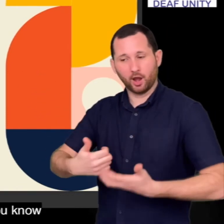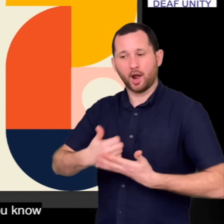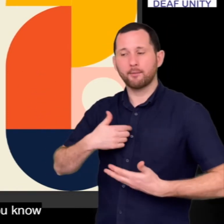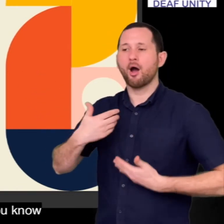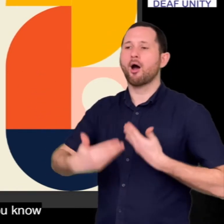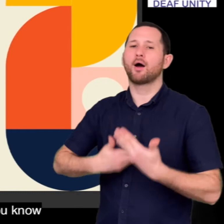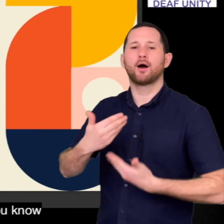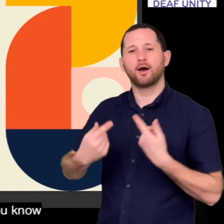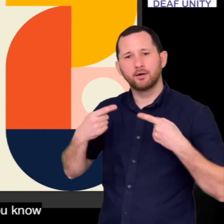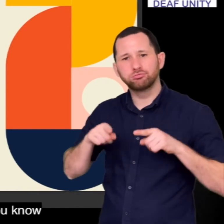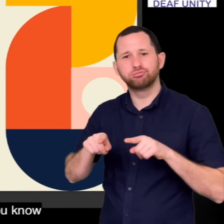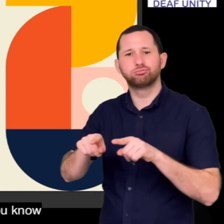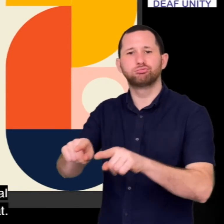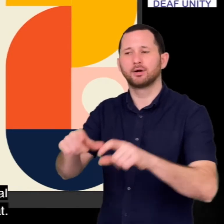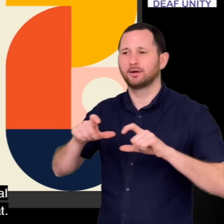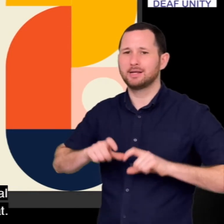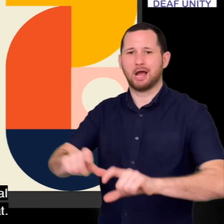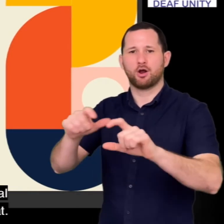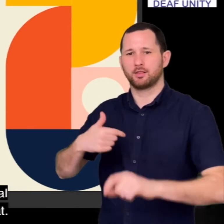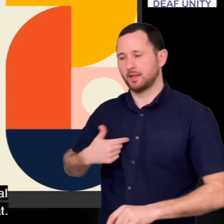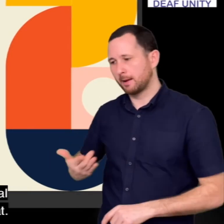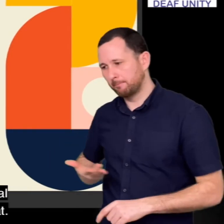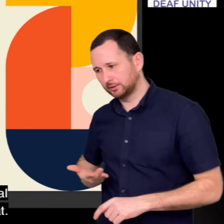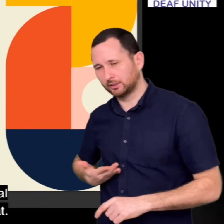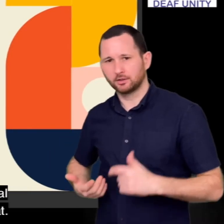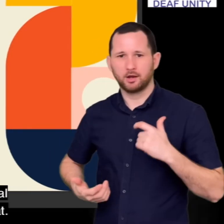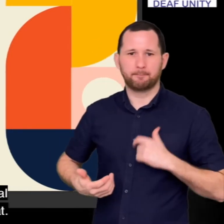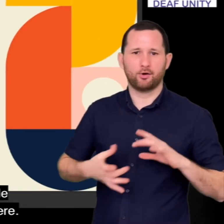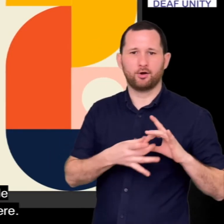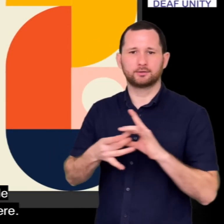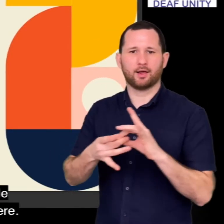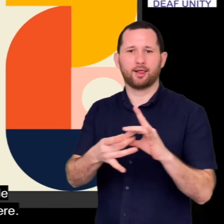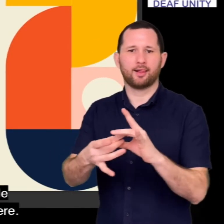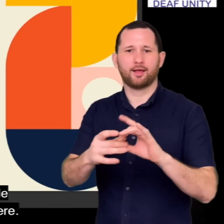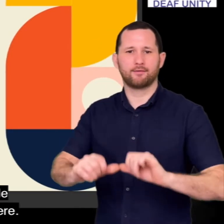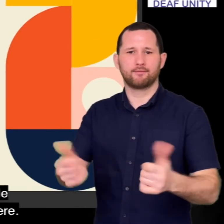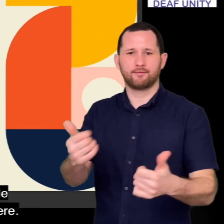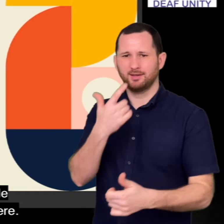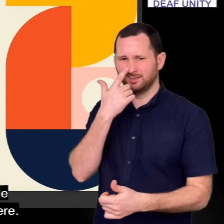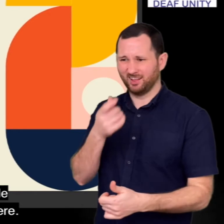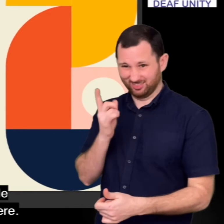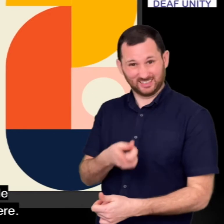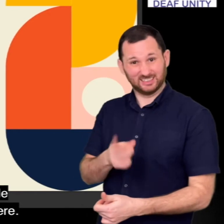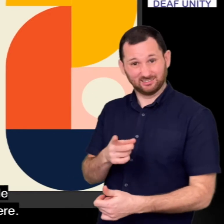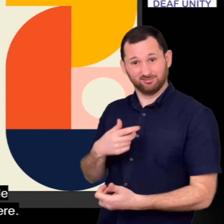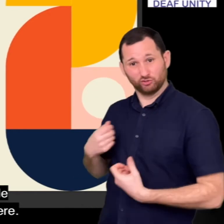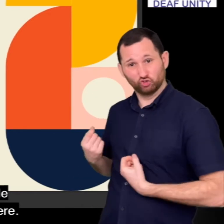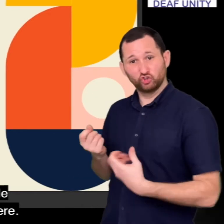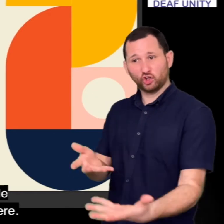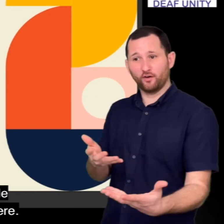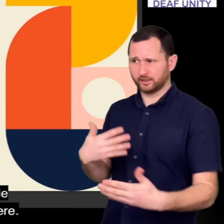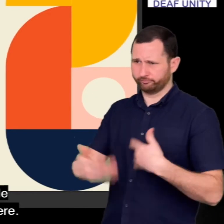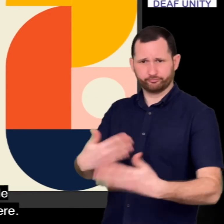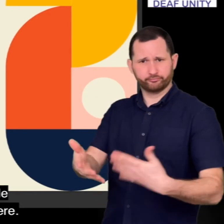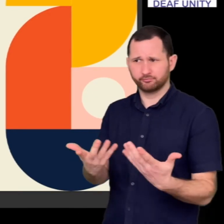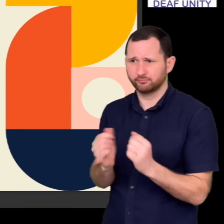things out, business and personal lives and stuff like that. So it's an invaluable service they